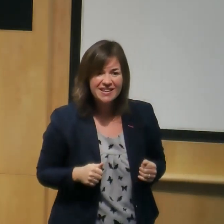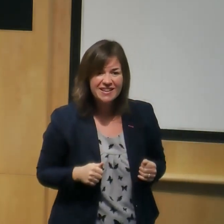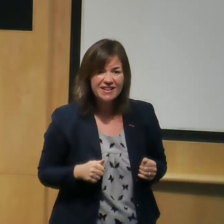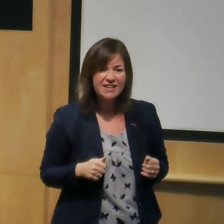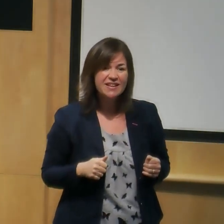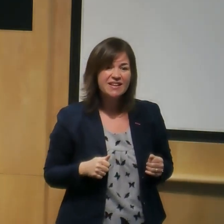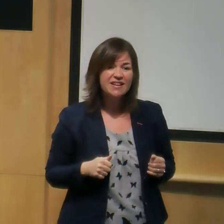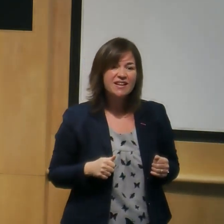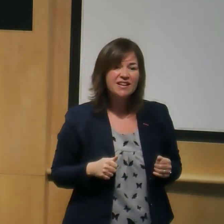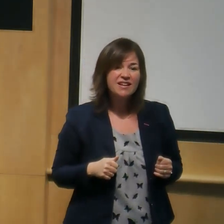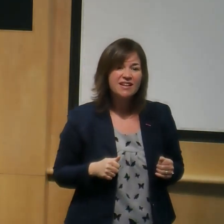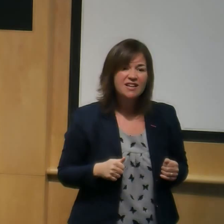sure.